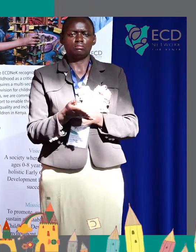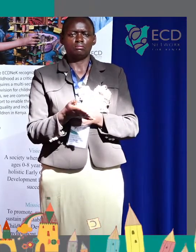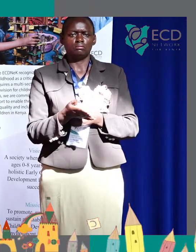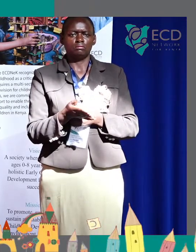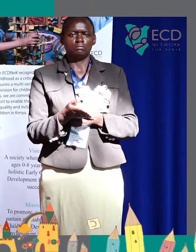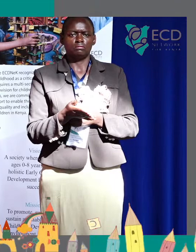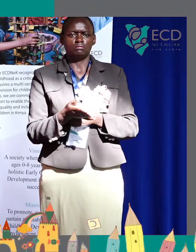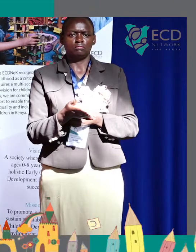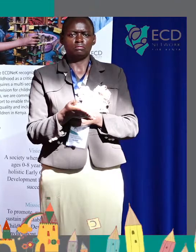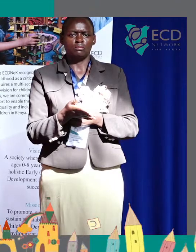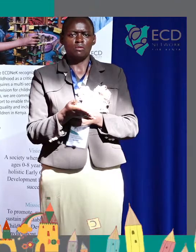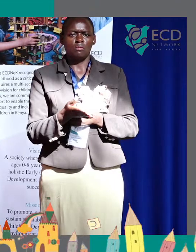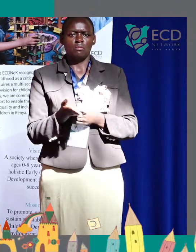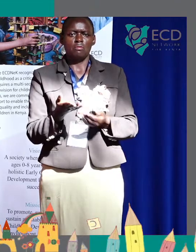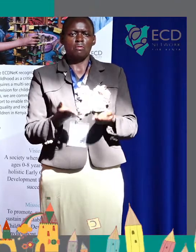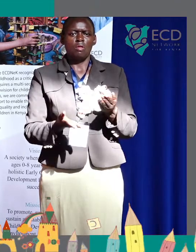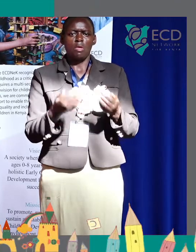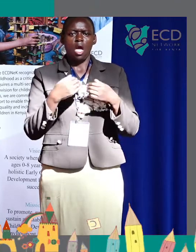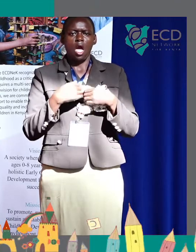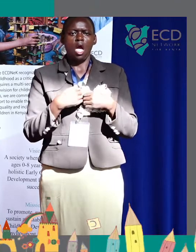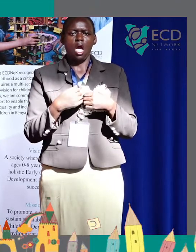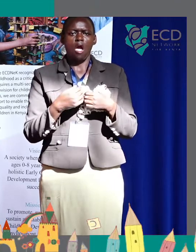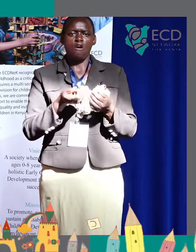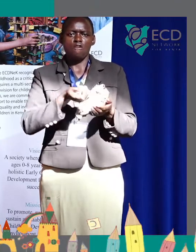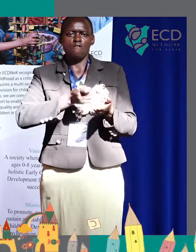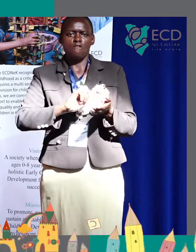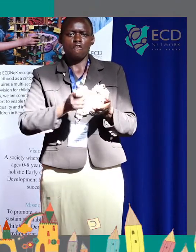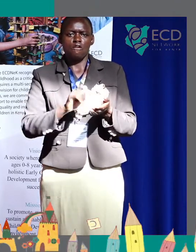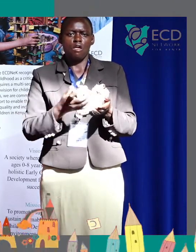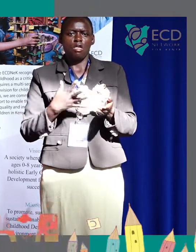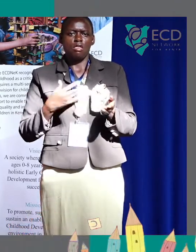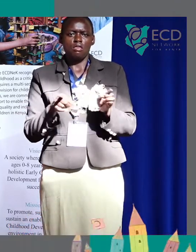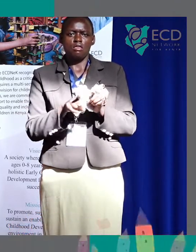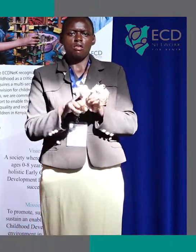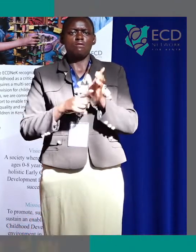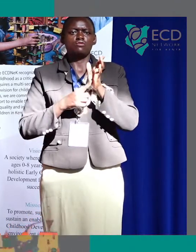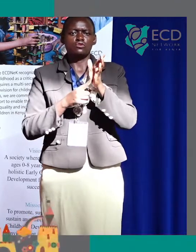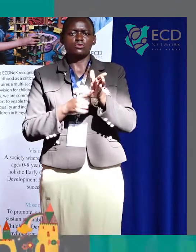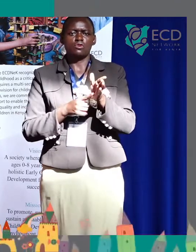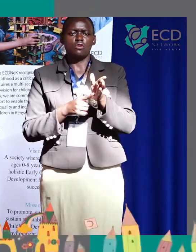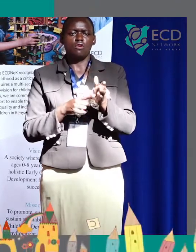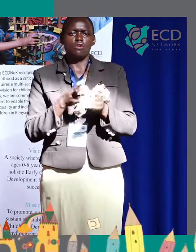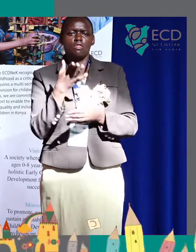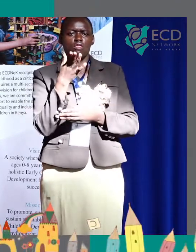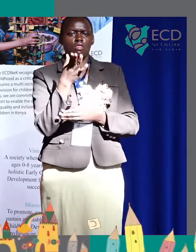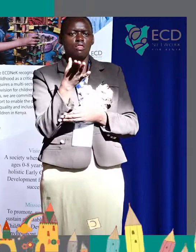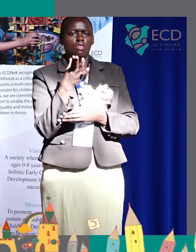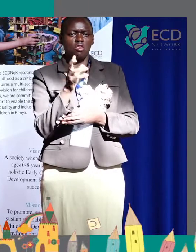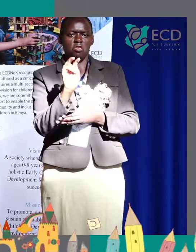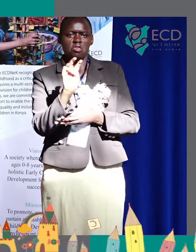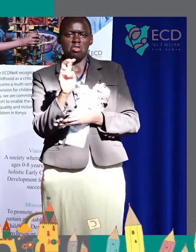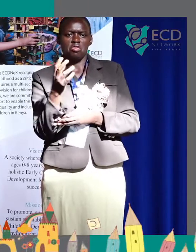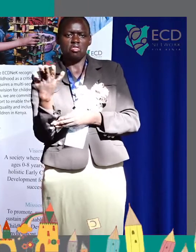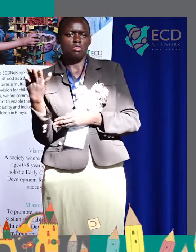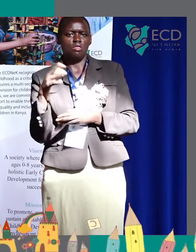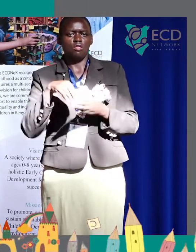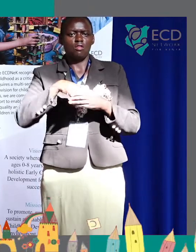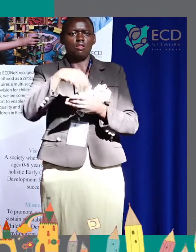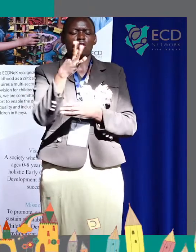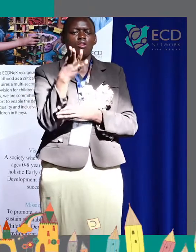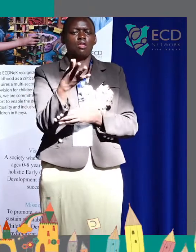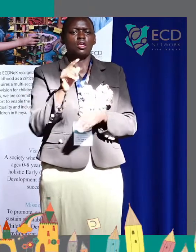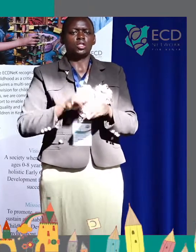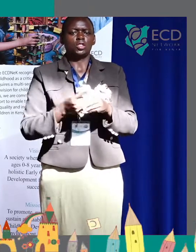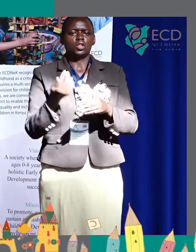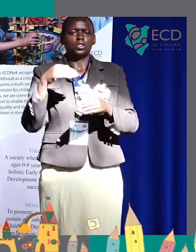we are meant to have registration and exhibition, people walking by the exhibition booths So as you